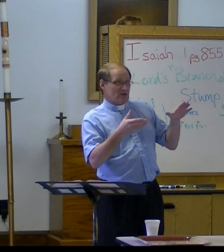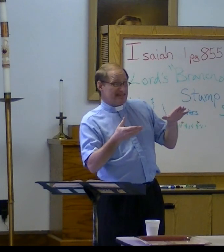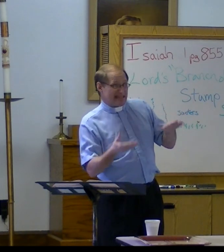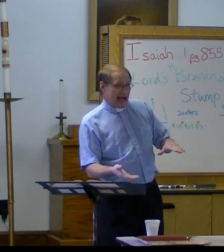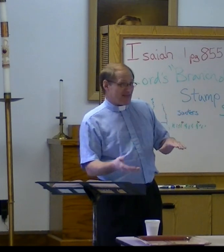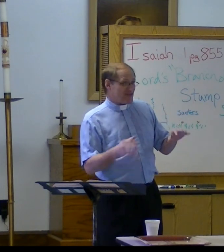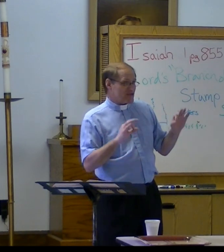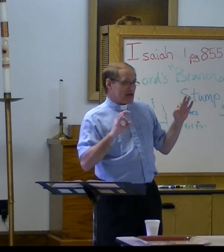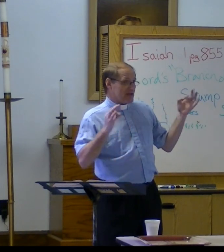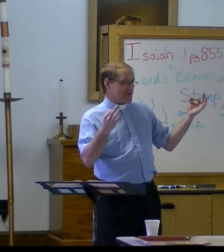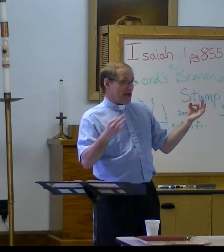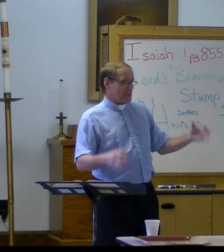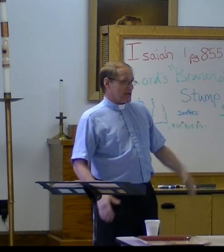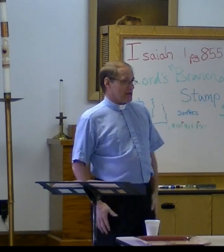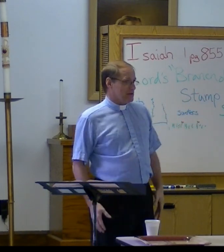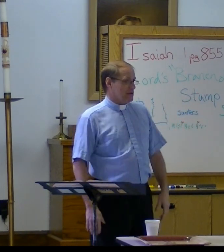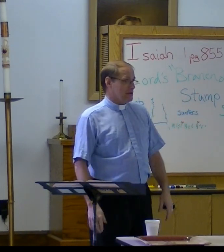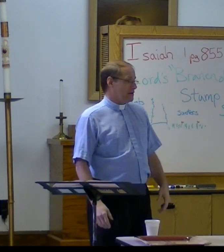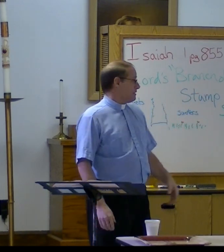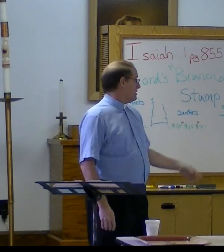No deaths in the family.